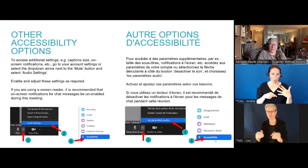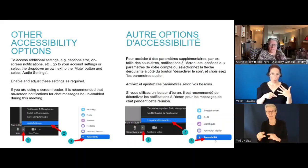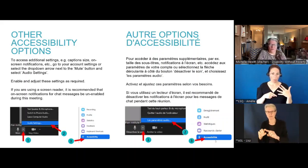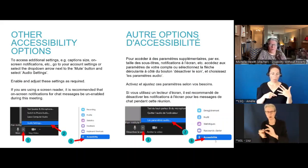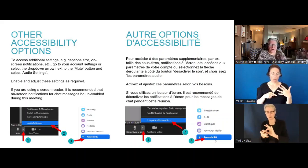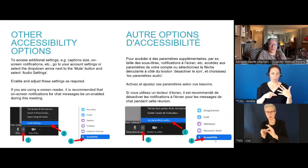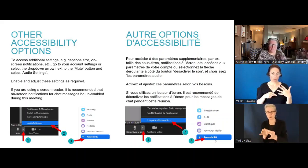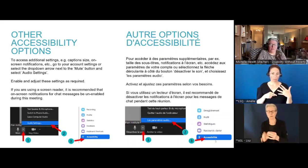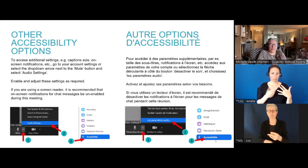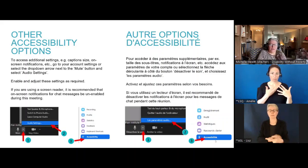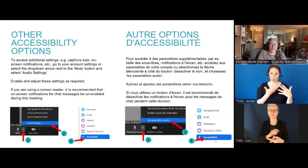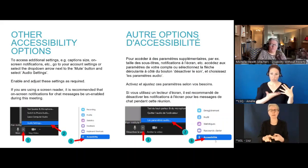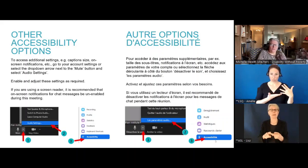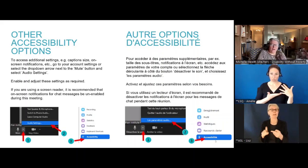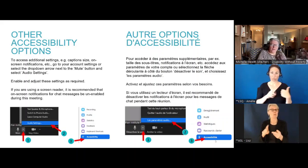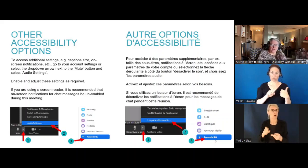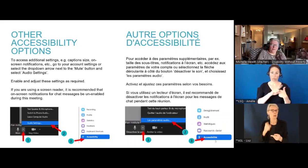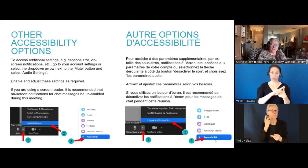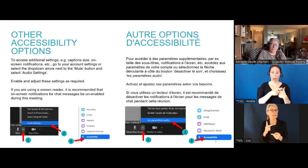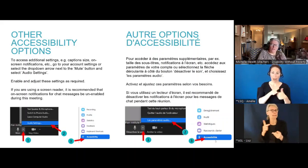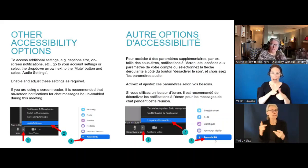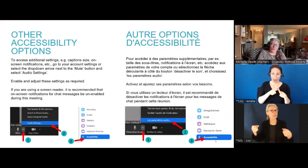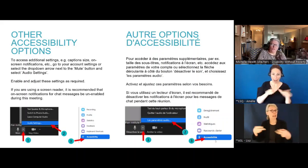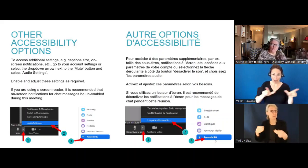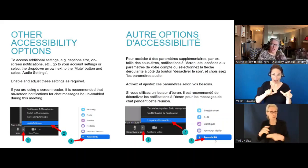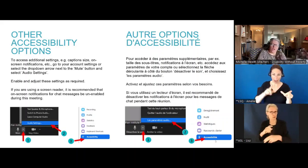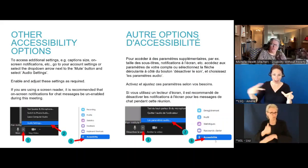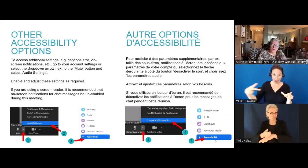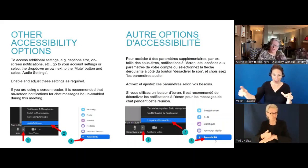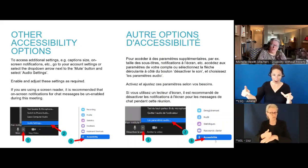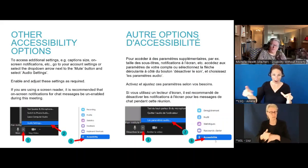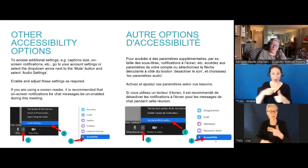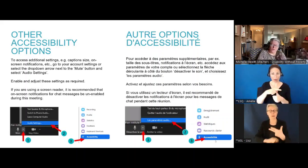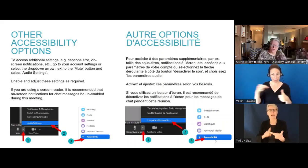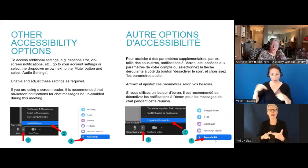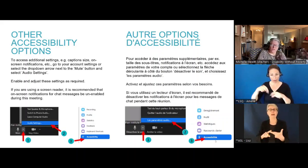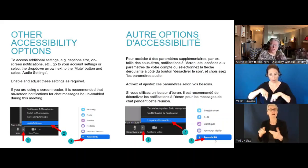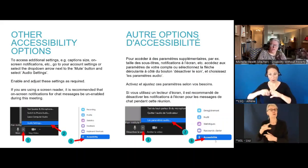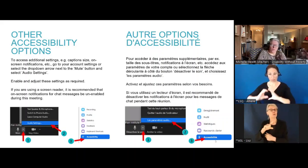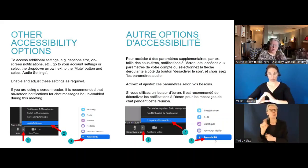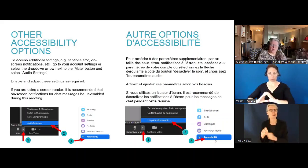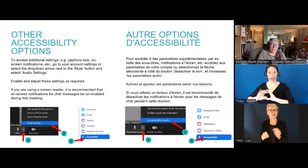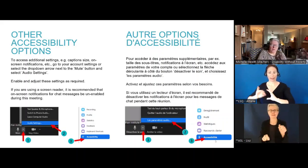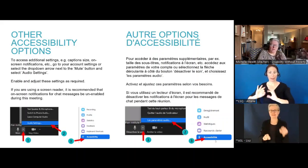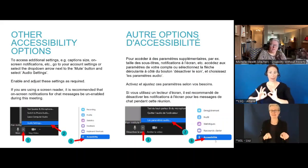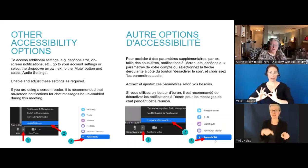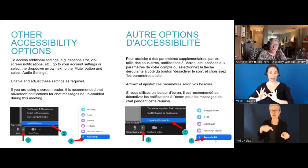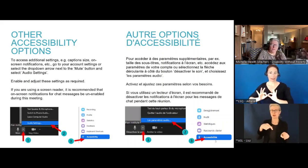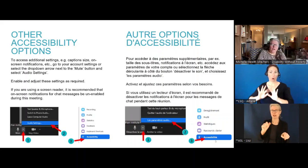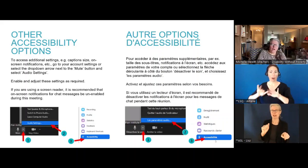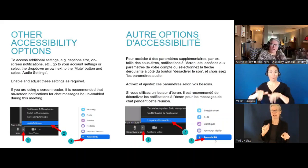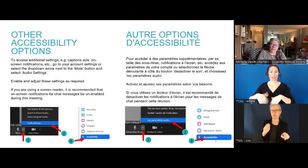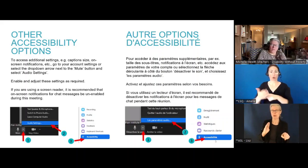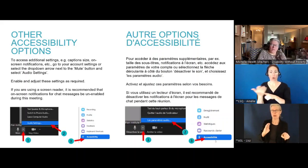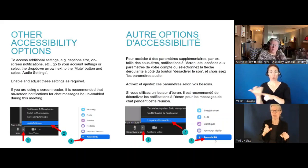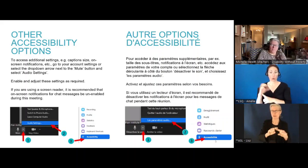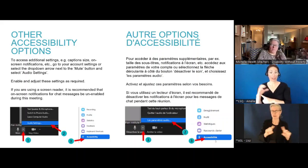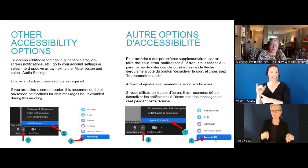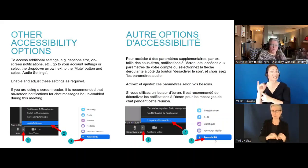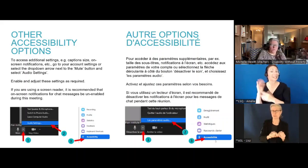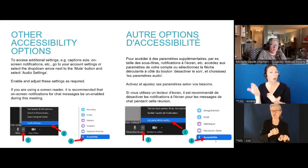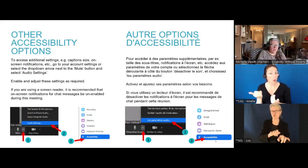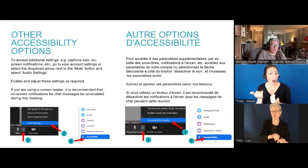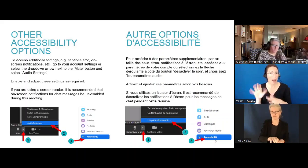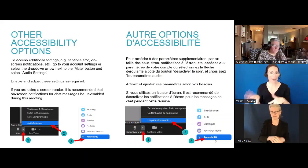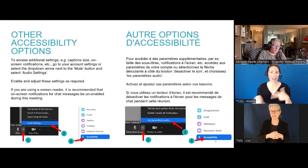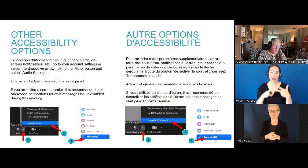captions if required, and finally, make sure you share your questions for us in the Q&A box. Our team members,